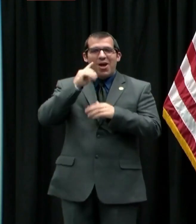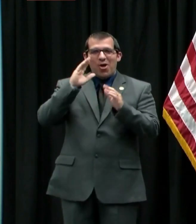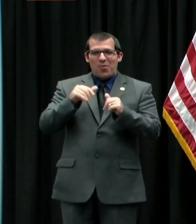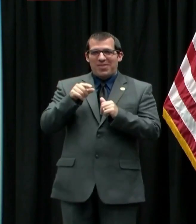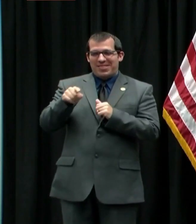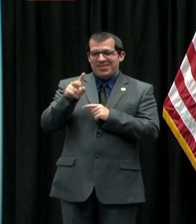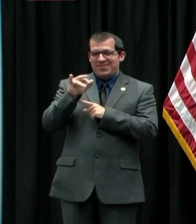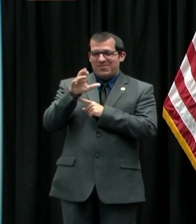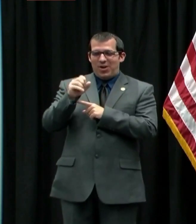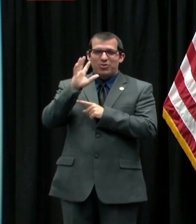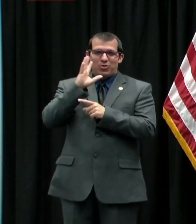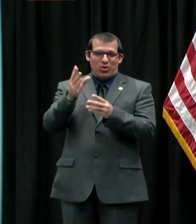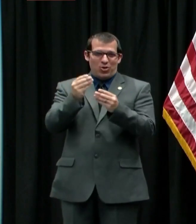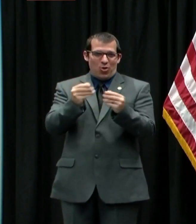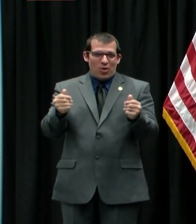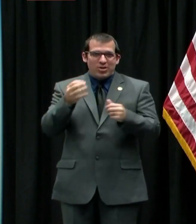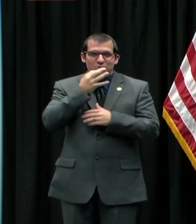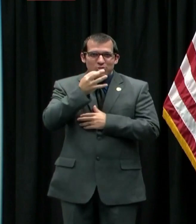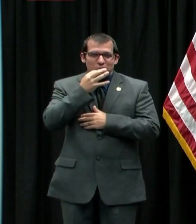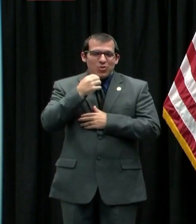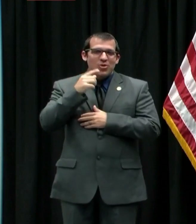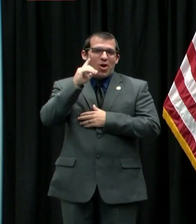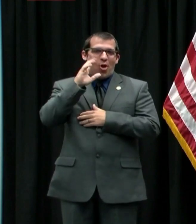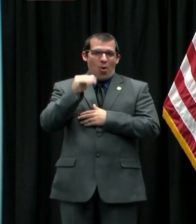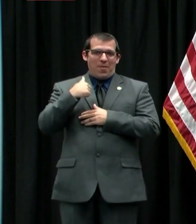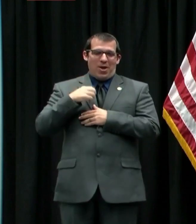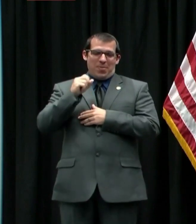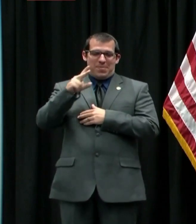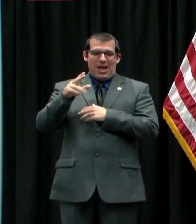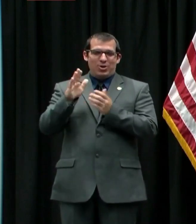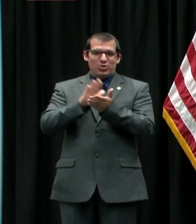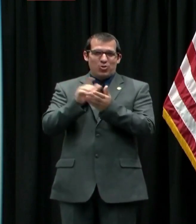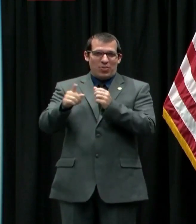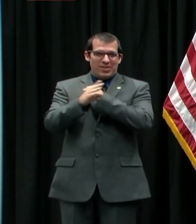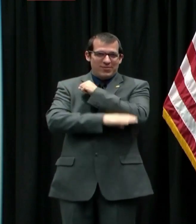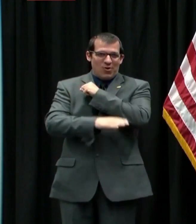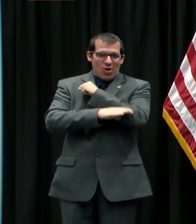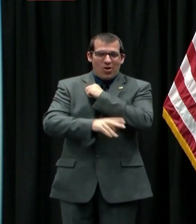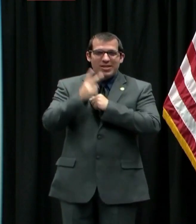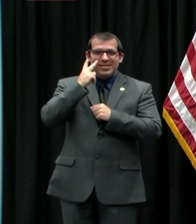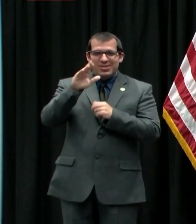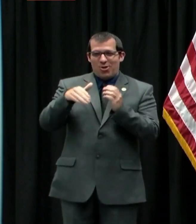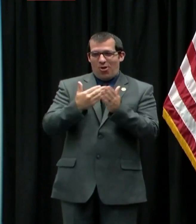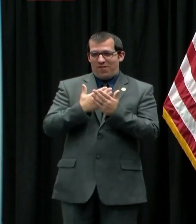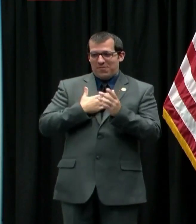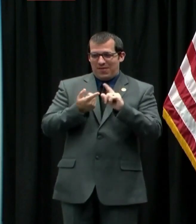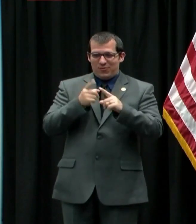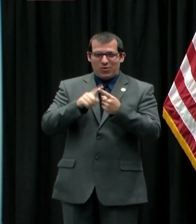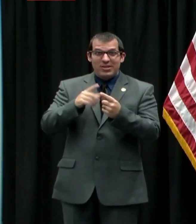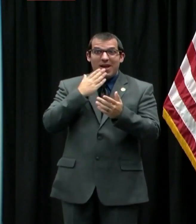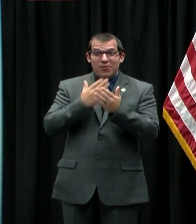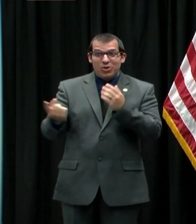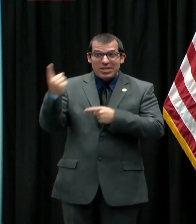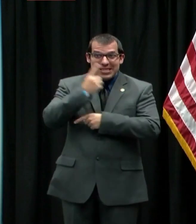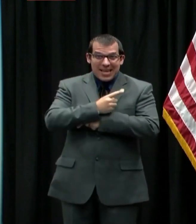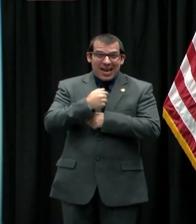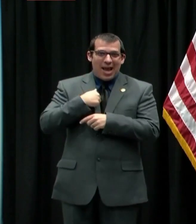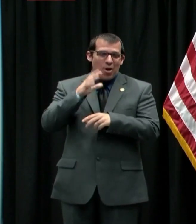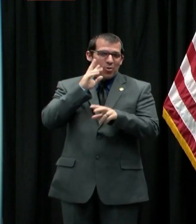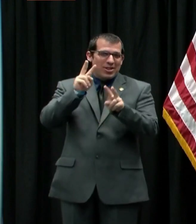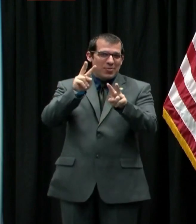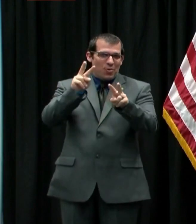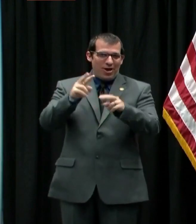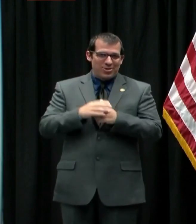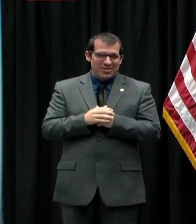hope this virus will go away soon so I can go back to school this fall and see all of my friends. Have a good day, and I will keep